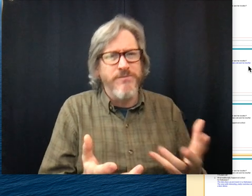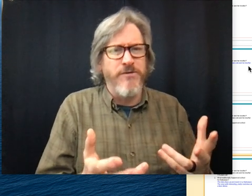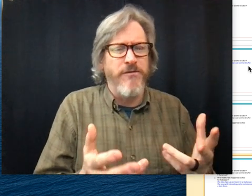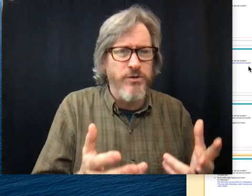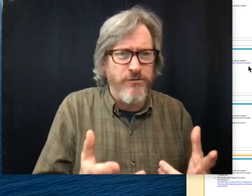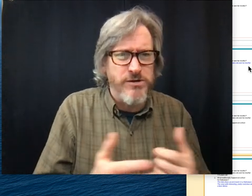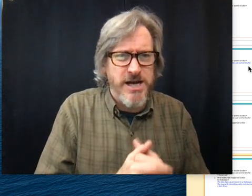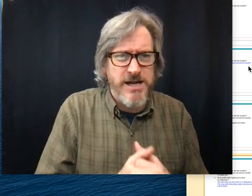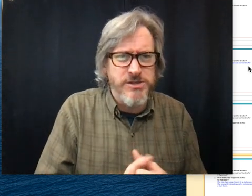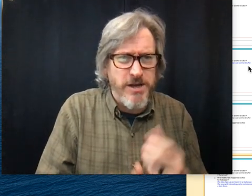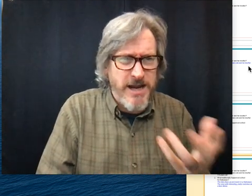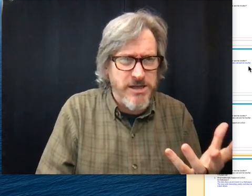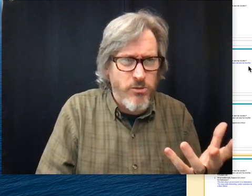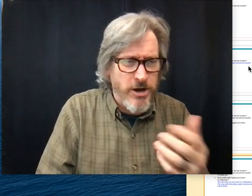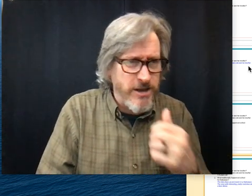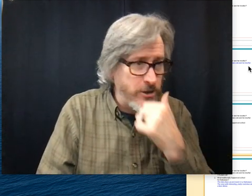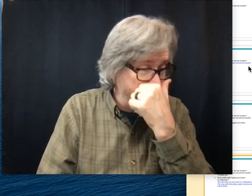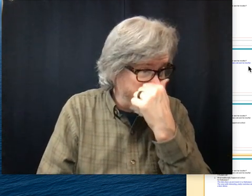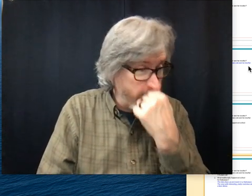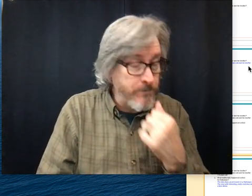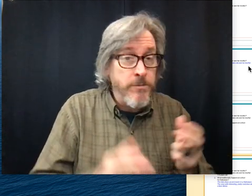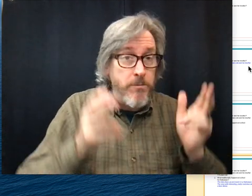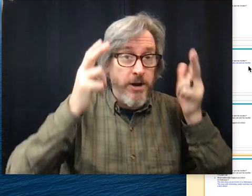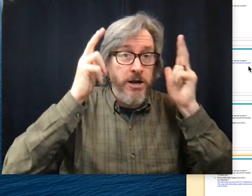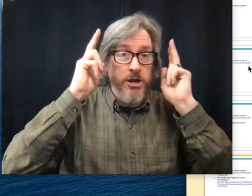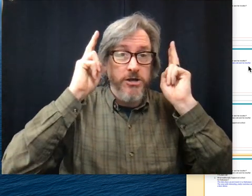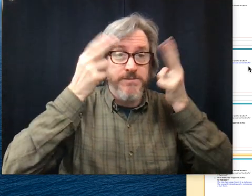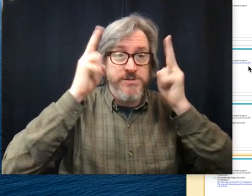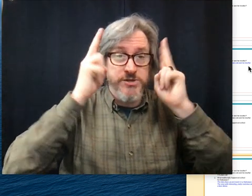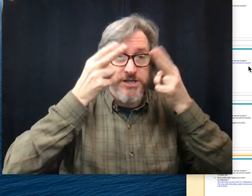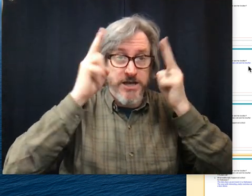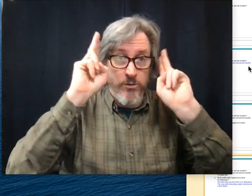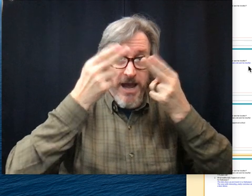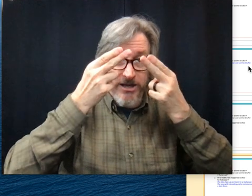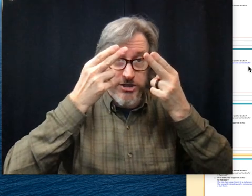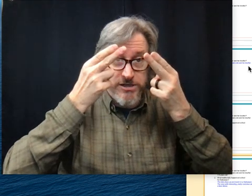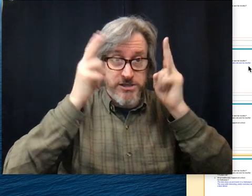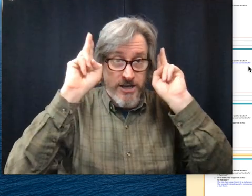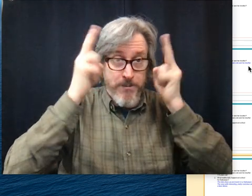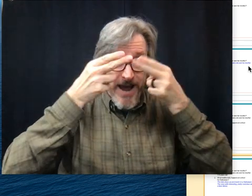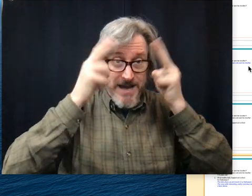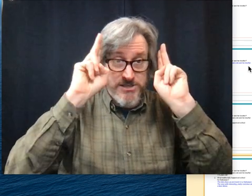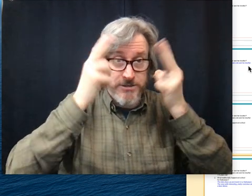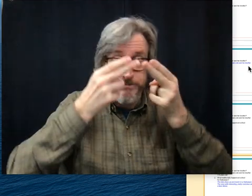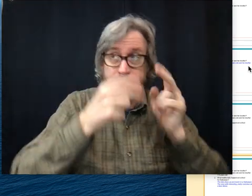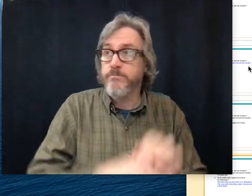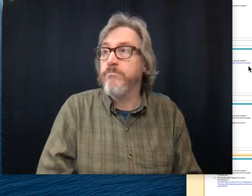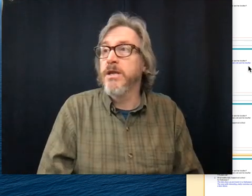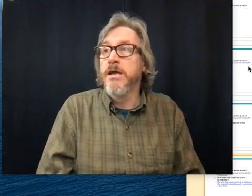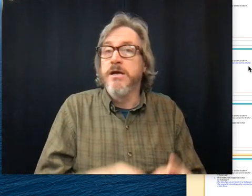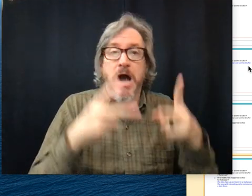Halloween, there's a few different signs in ASL 1. I think we covered it, but sometimes you'll see H's like